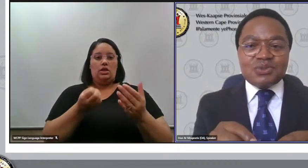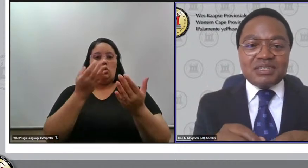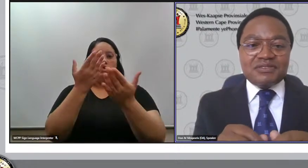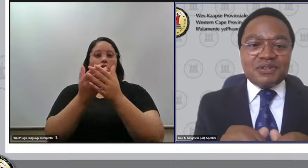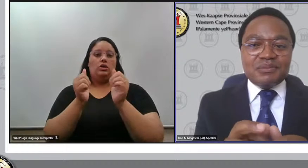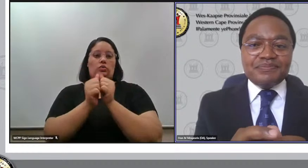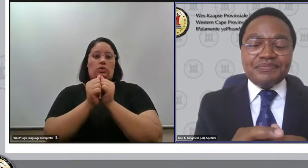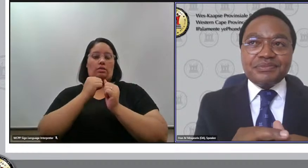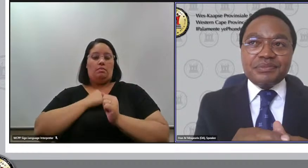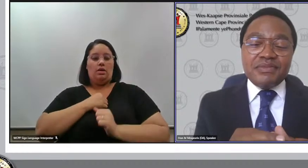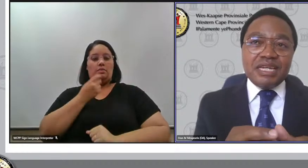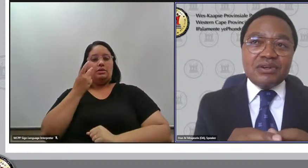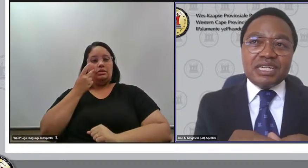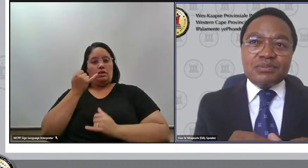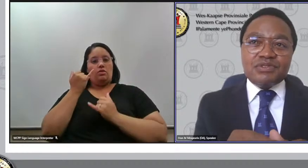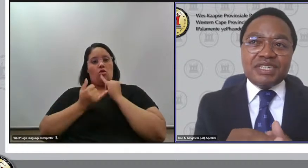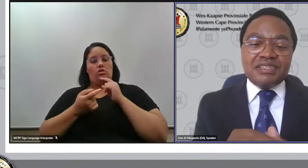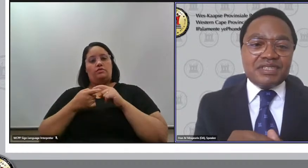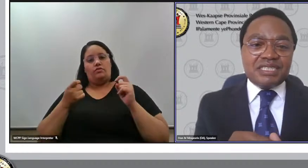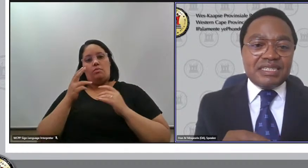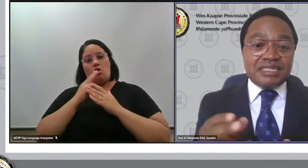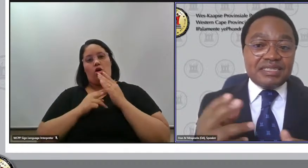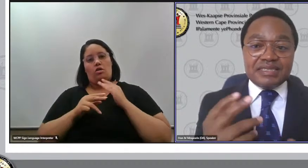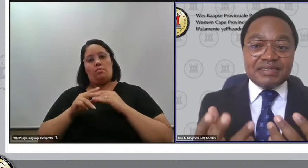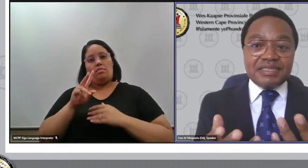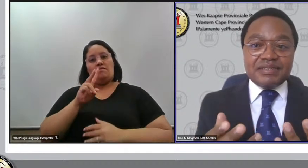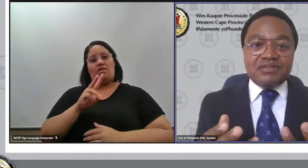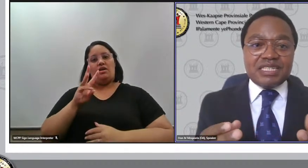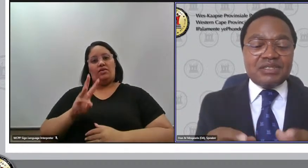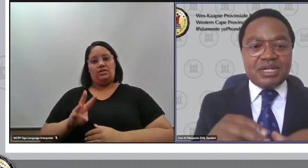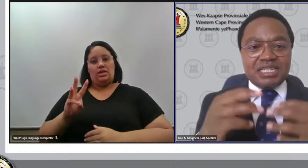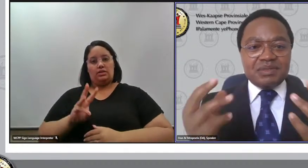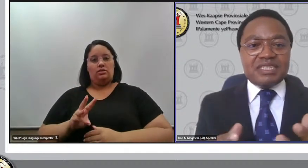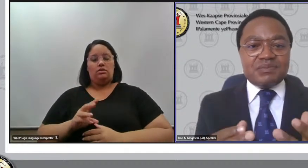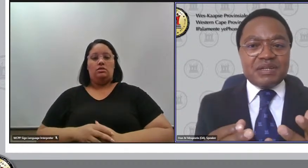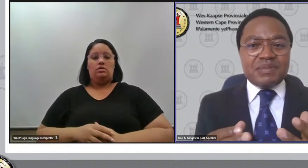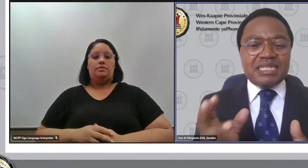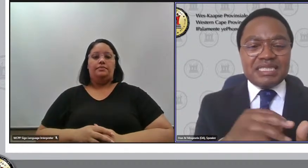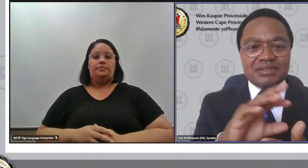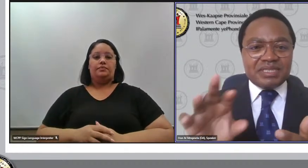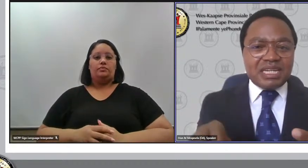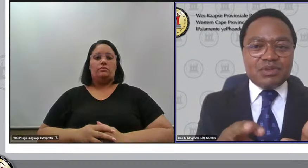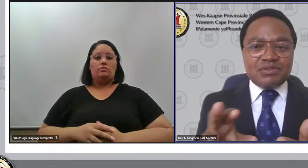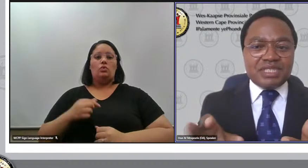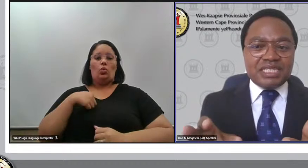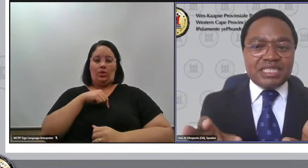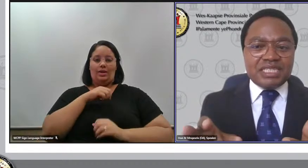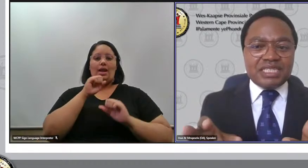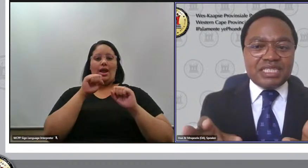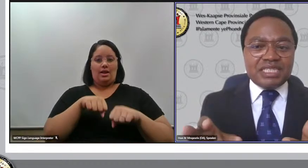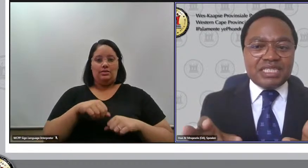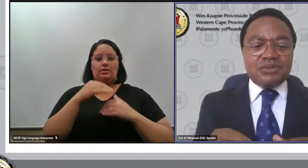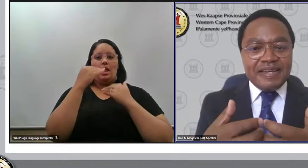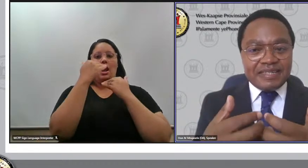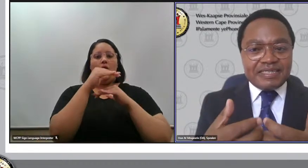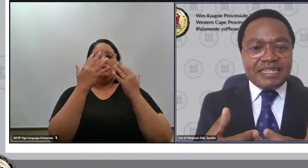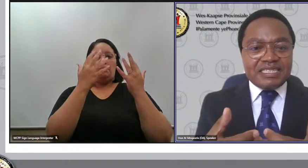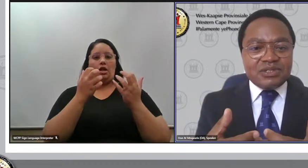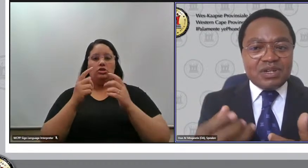the last one from Honorable Van der Westhuizen. Obviously we are limited by budget on some of these, but it's a